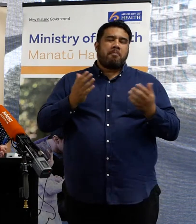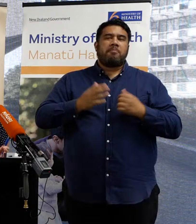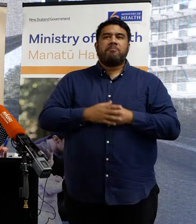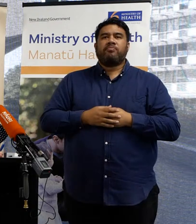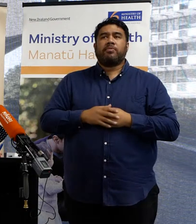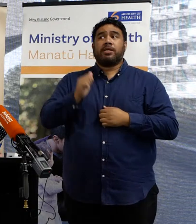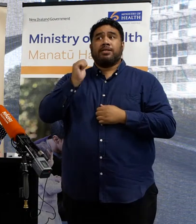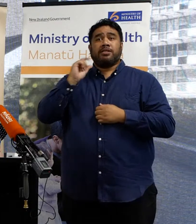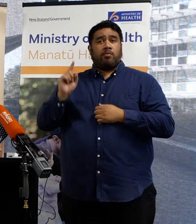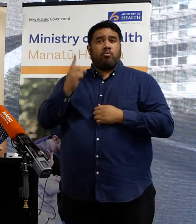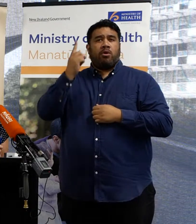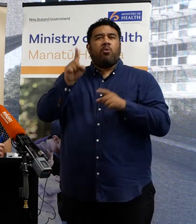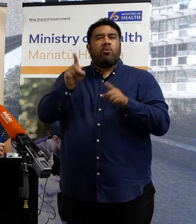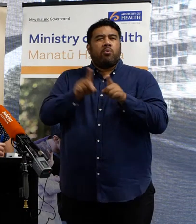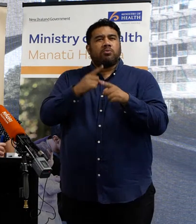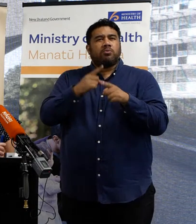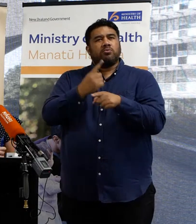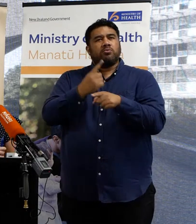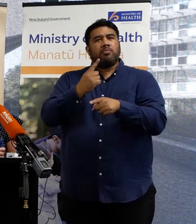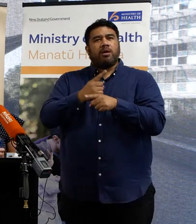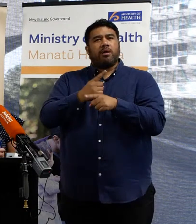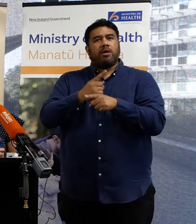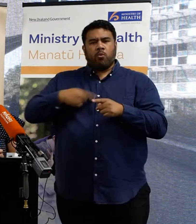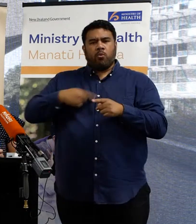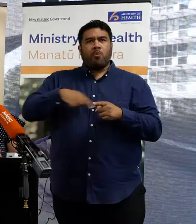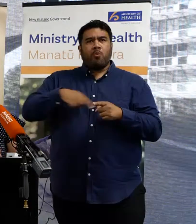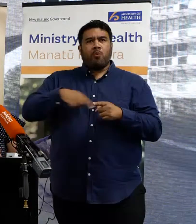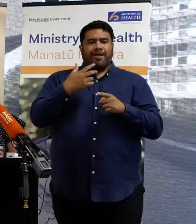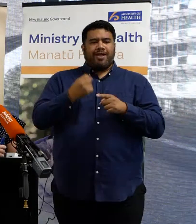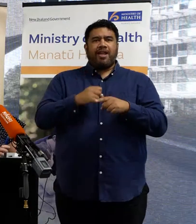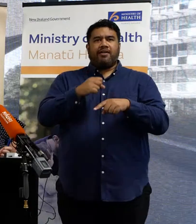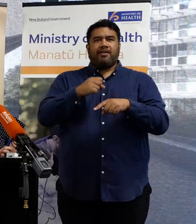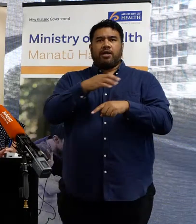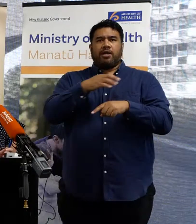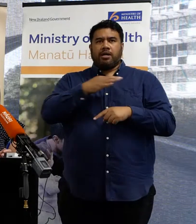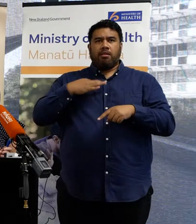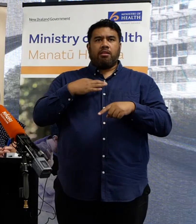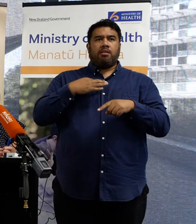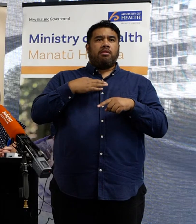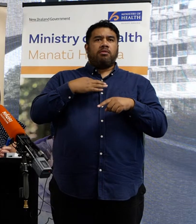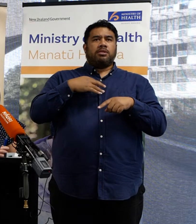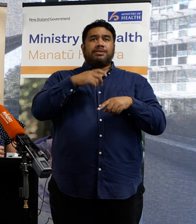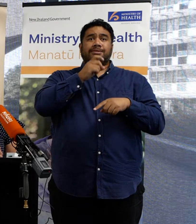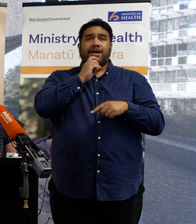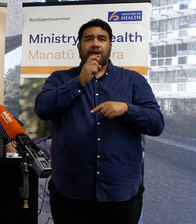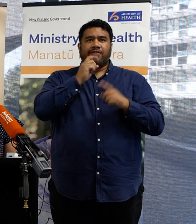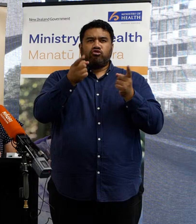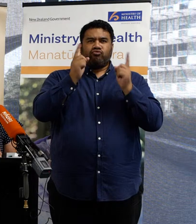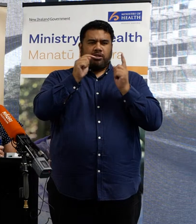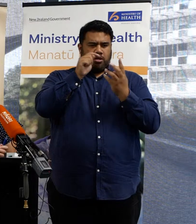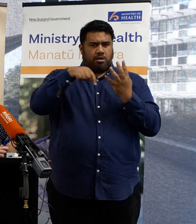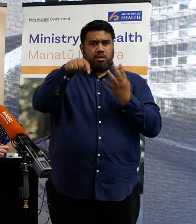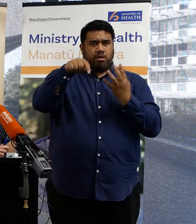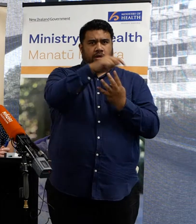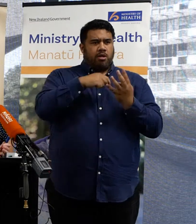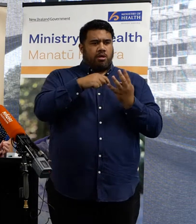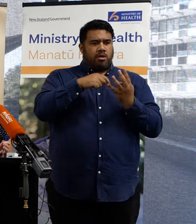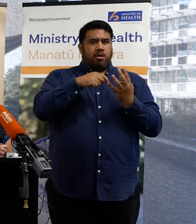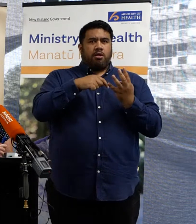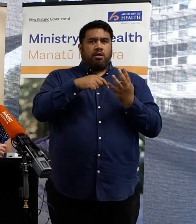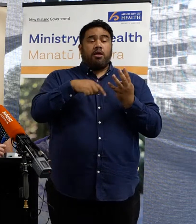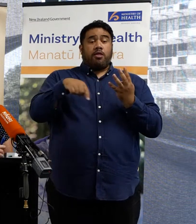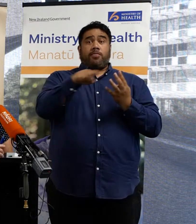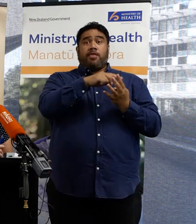Prime Minister mentioned yesterday, we have a network of clinical intensive care unit directors, and they have now